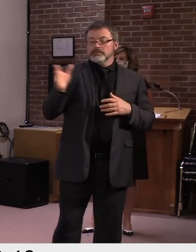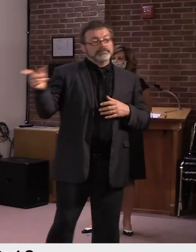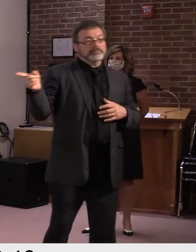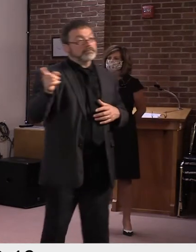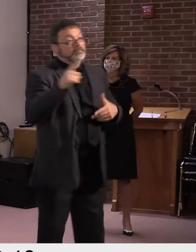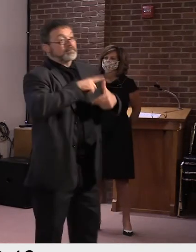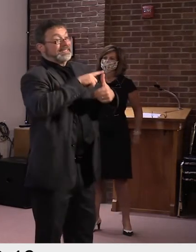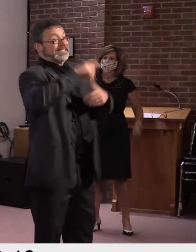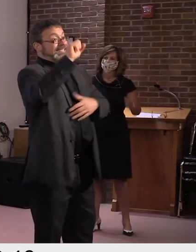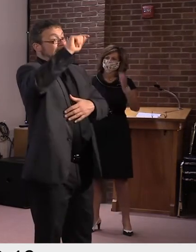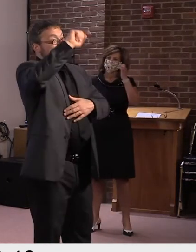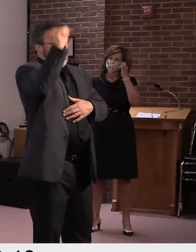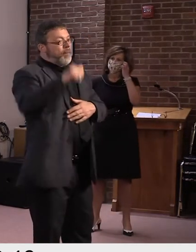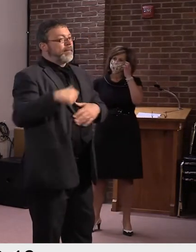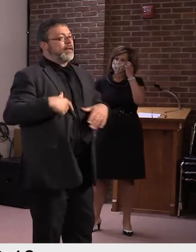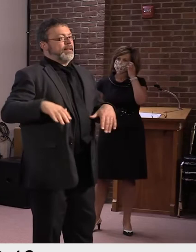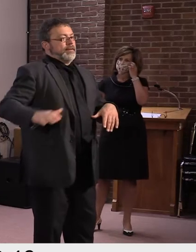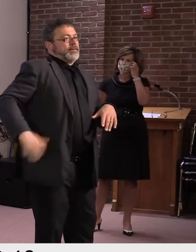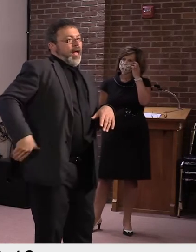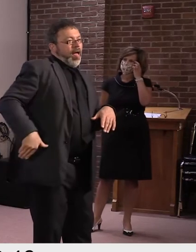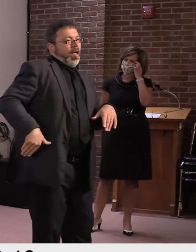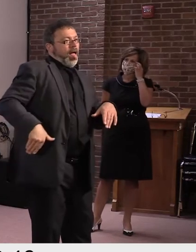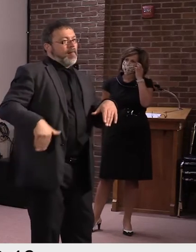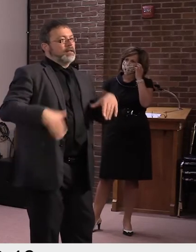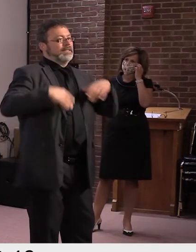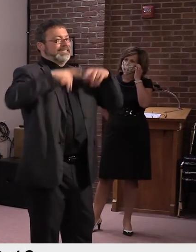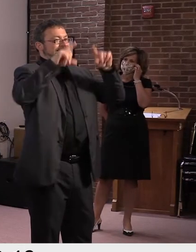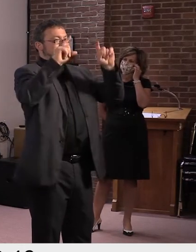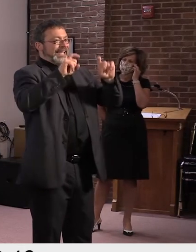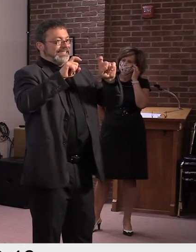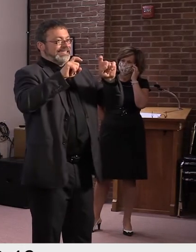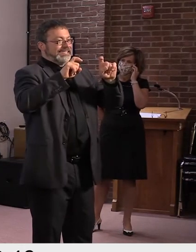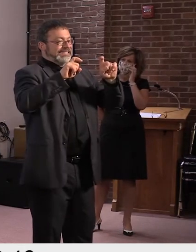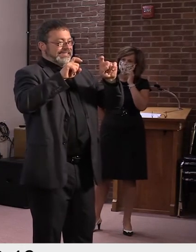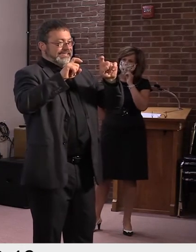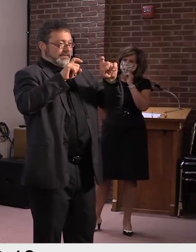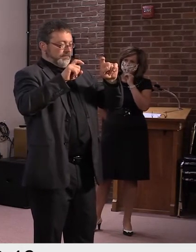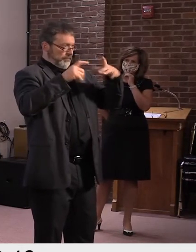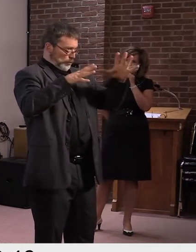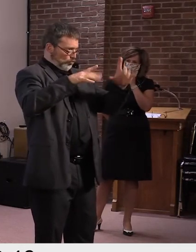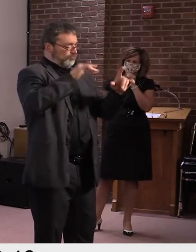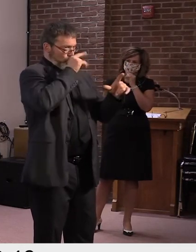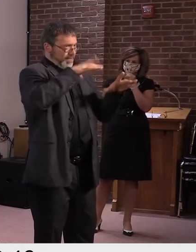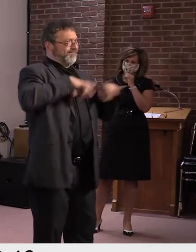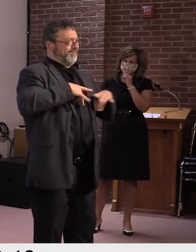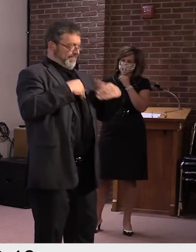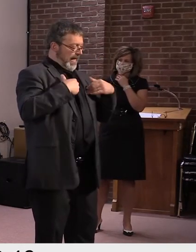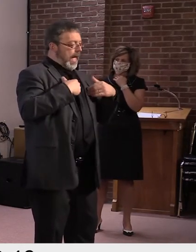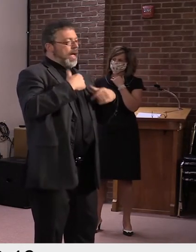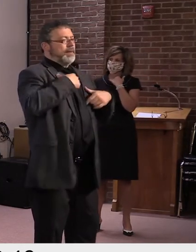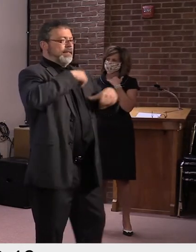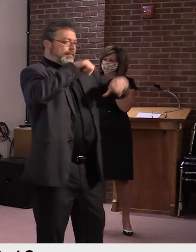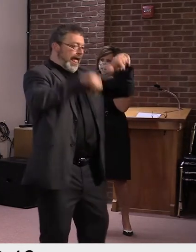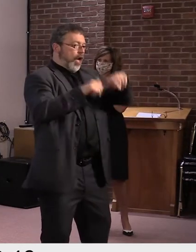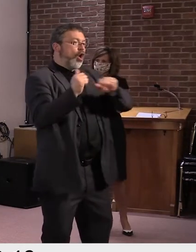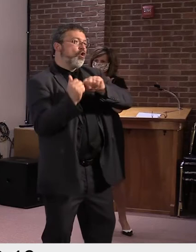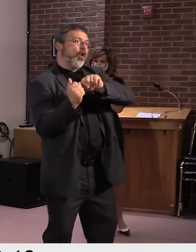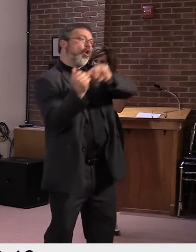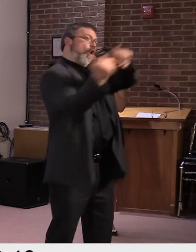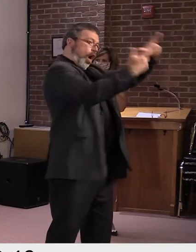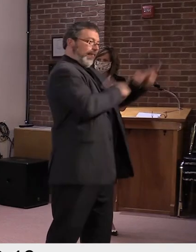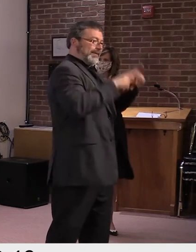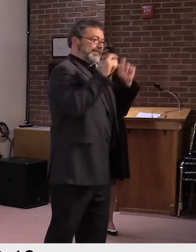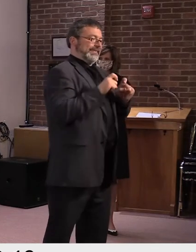determine whether, as normal course, we do an investigation on this just to make sure there wasn't any exposure. If we felt there